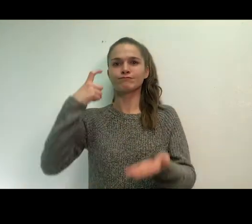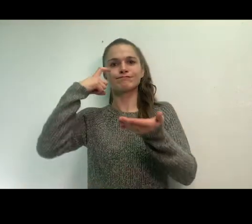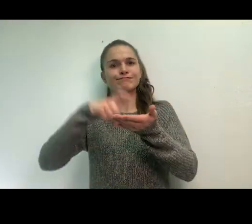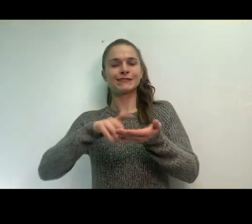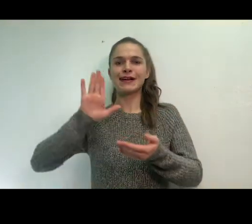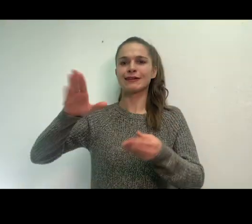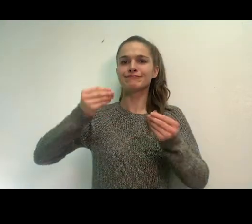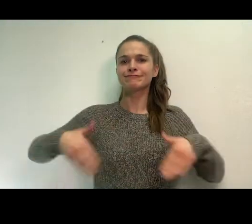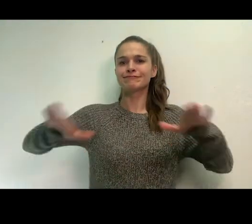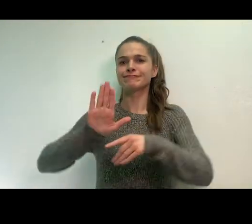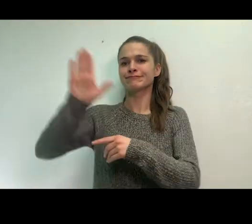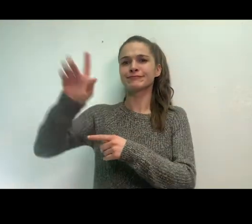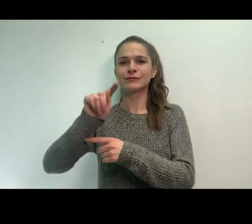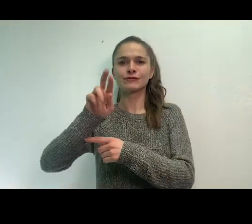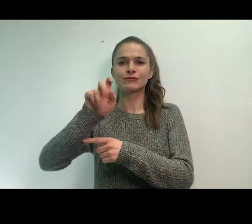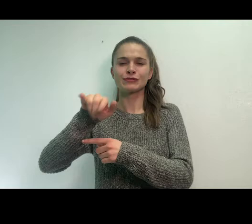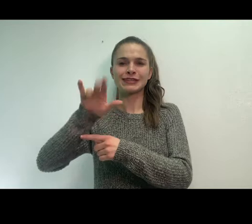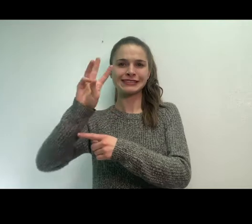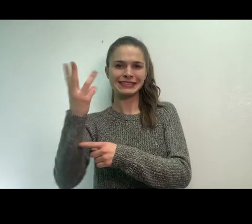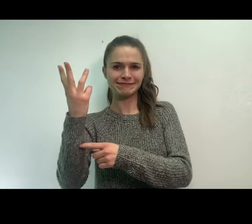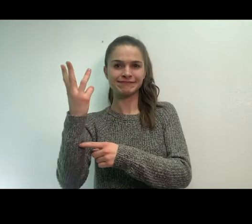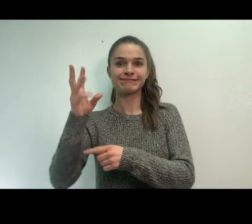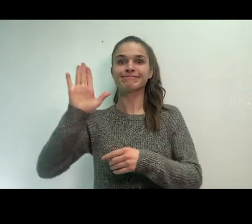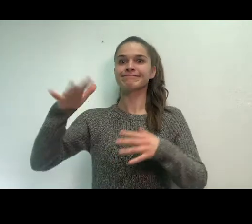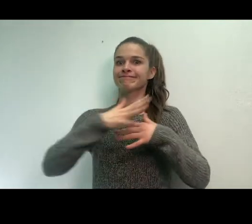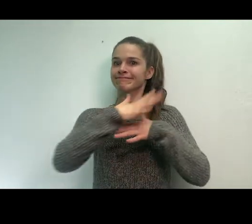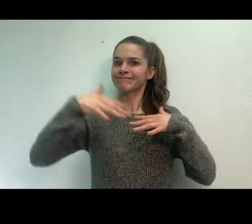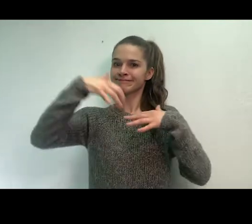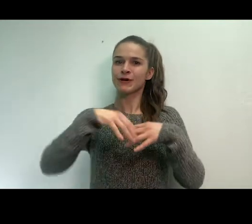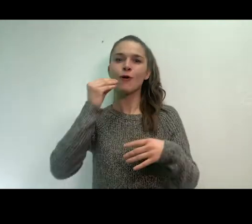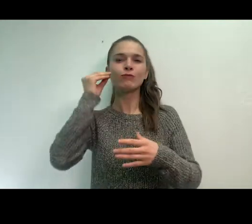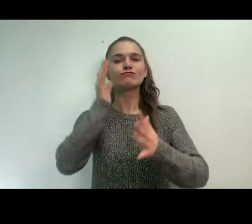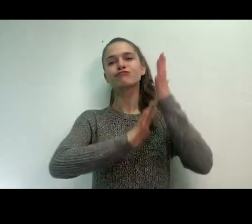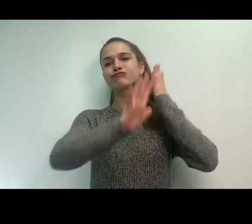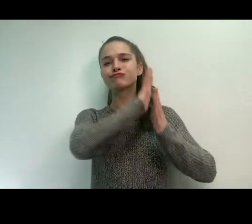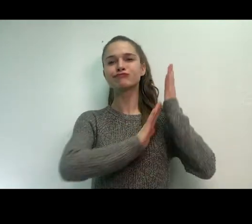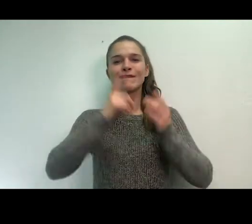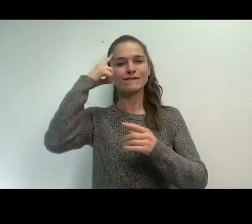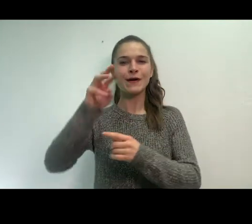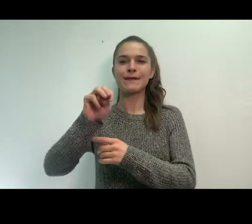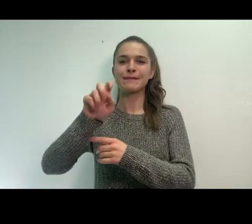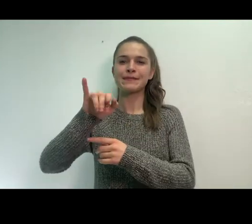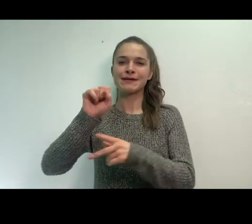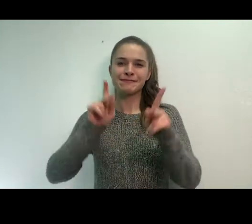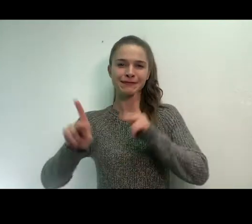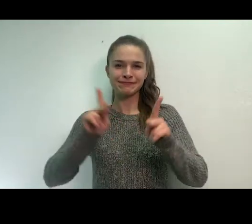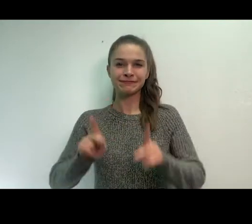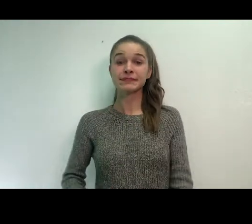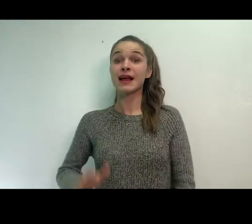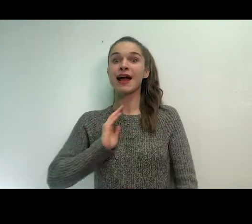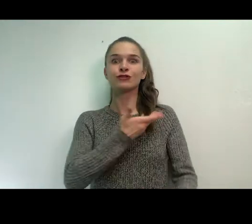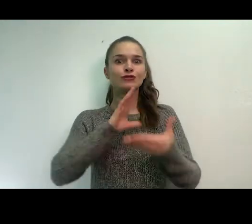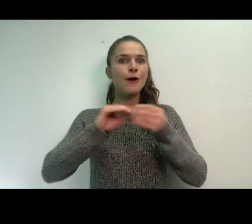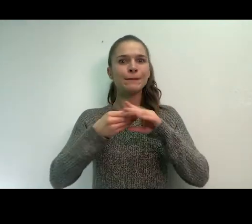6 territory, the traditional homeland of the Métis. And our story today is all about